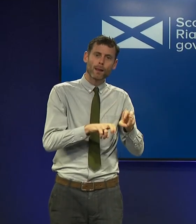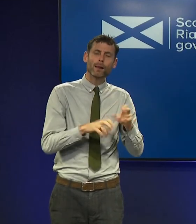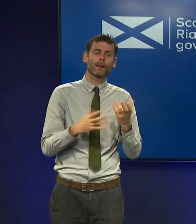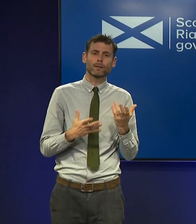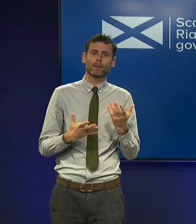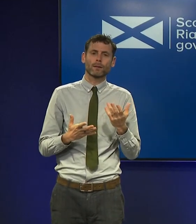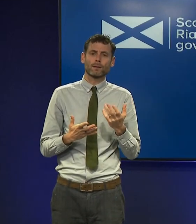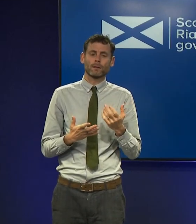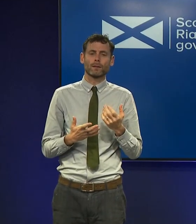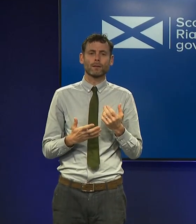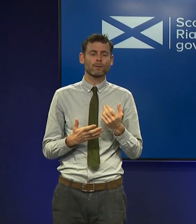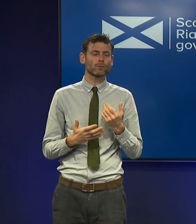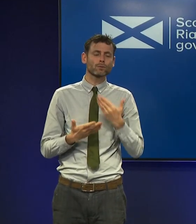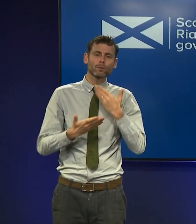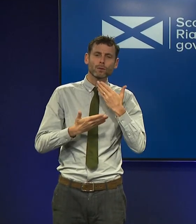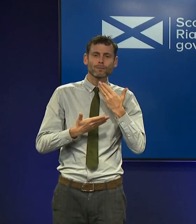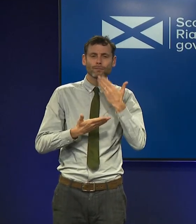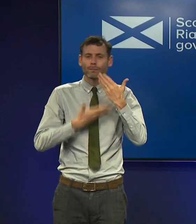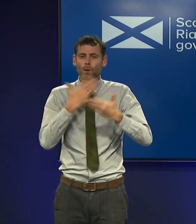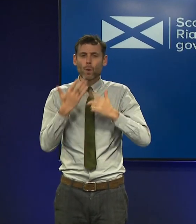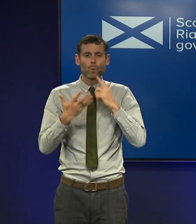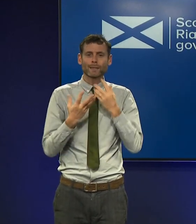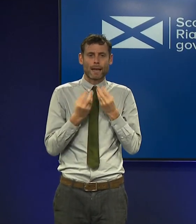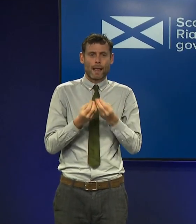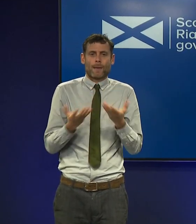give you a partial picture of that.